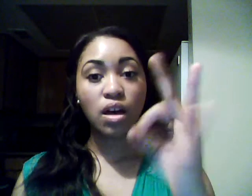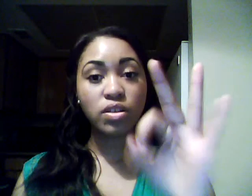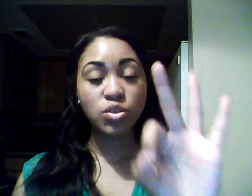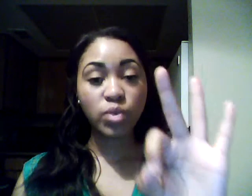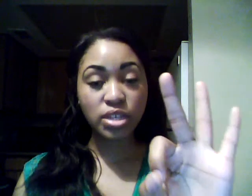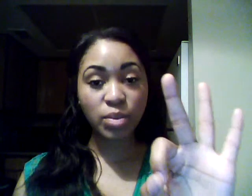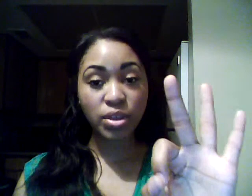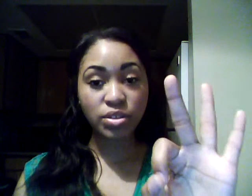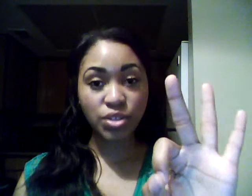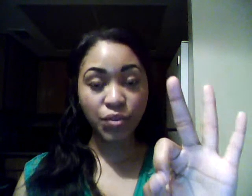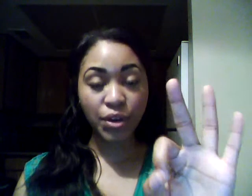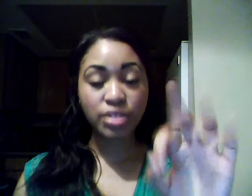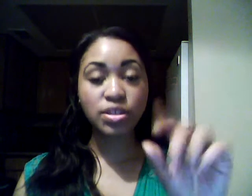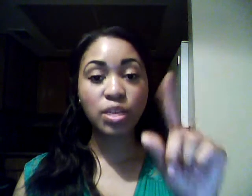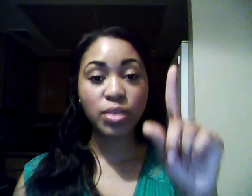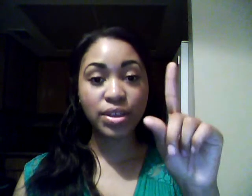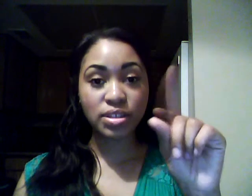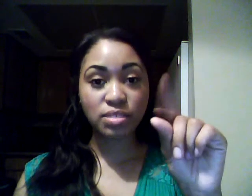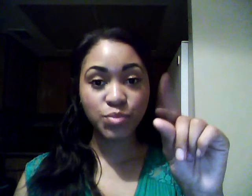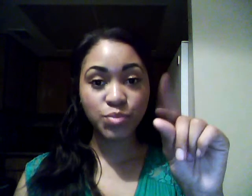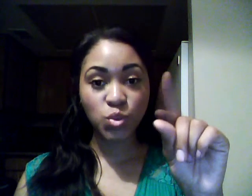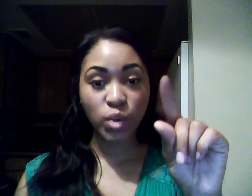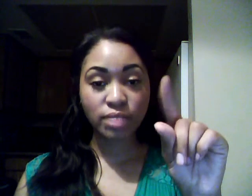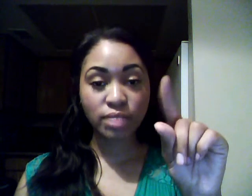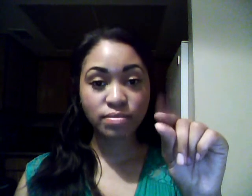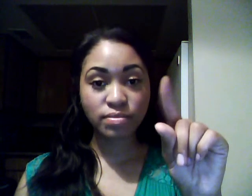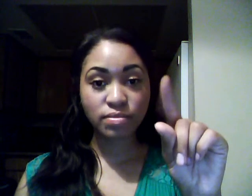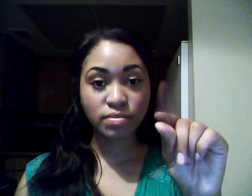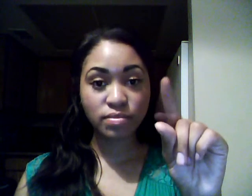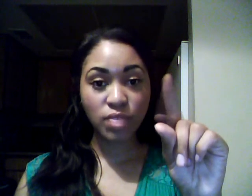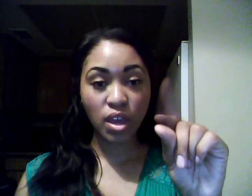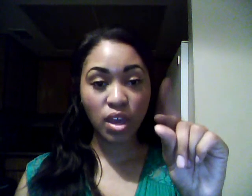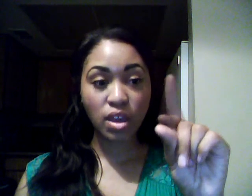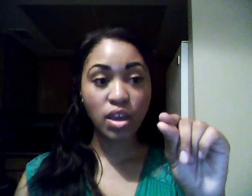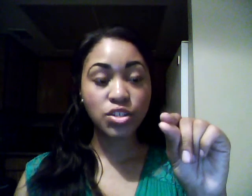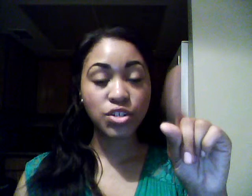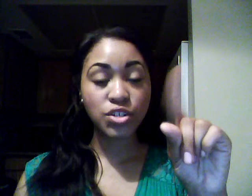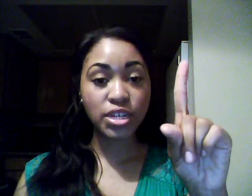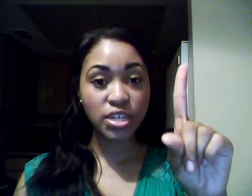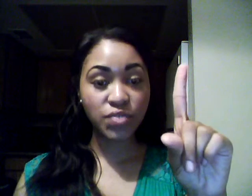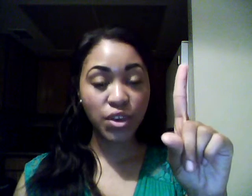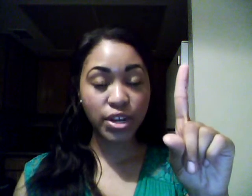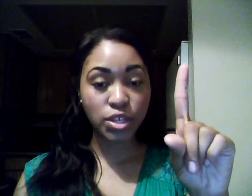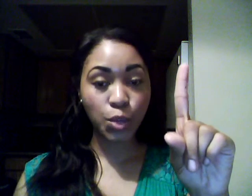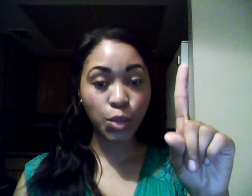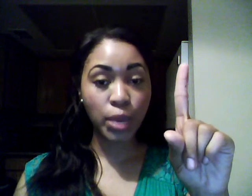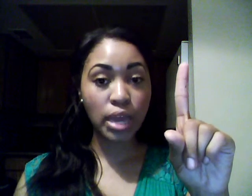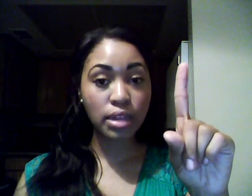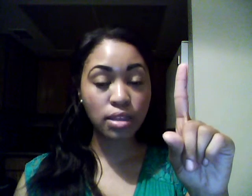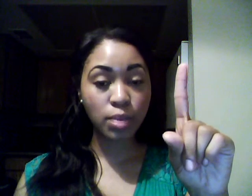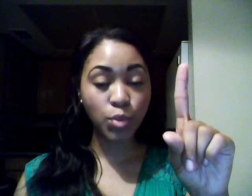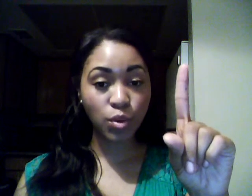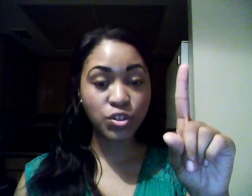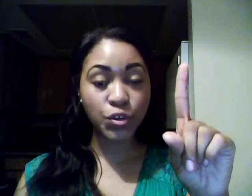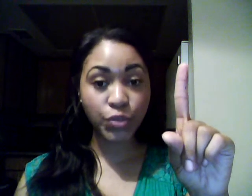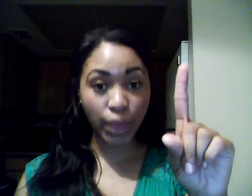and then 20 is going to be a little different. It's going to be like this, 20. Okay, so your index finger is going to repeatedly move to your